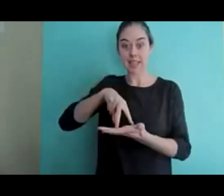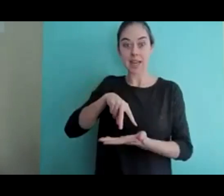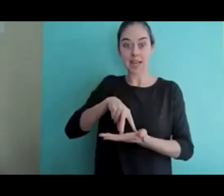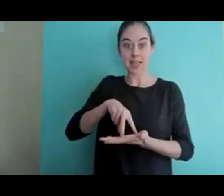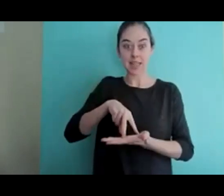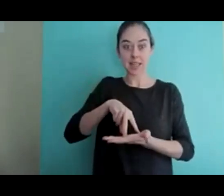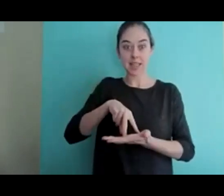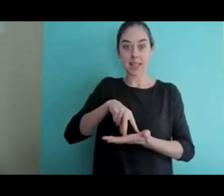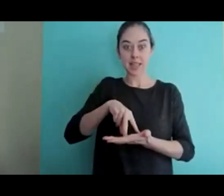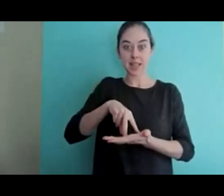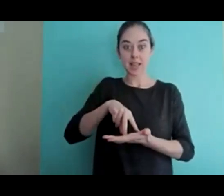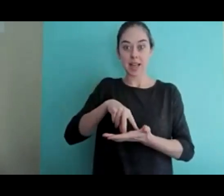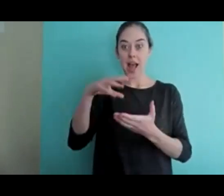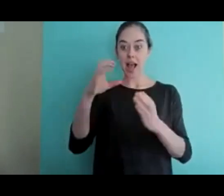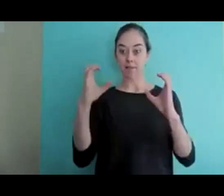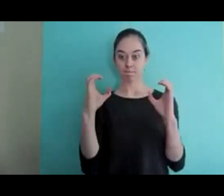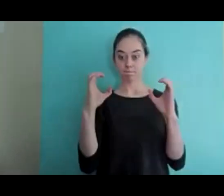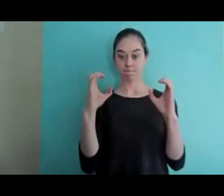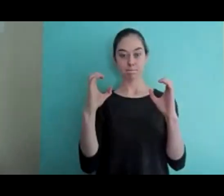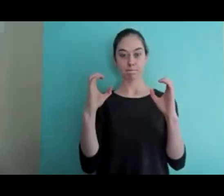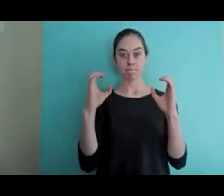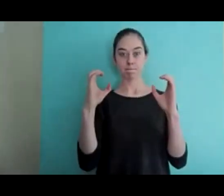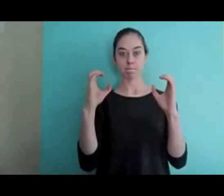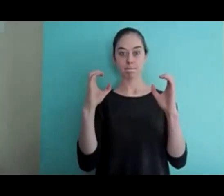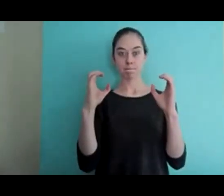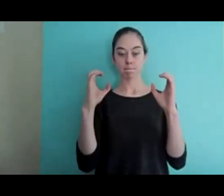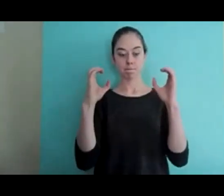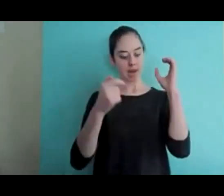our fists up to the sky and point